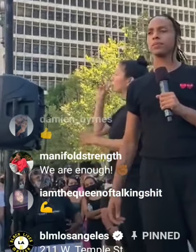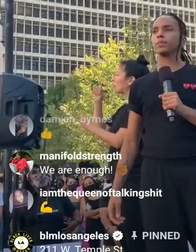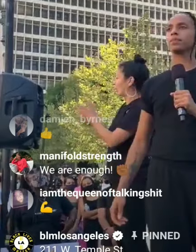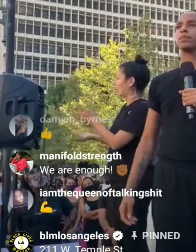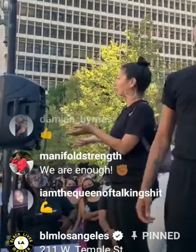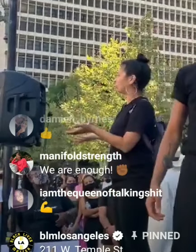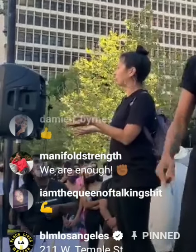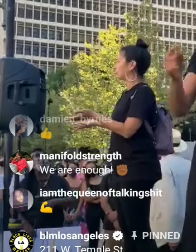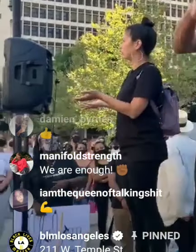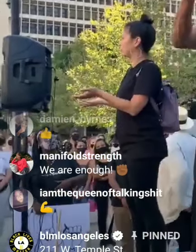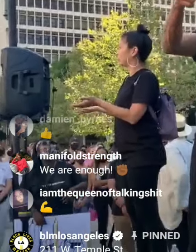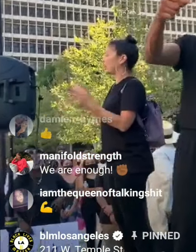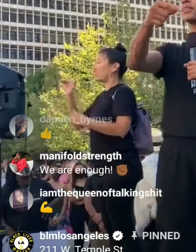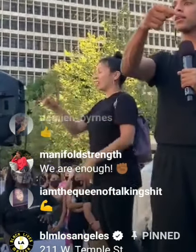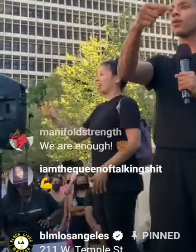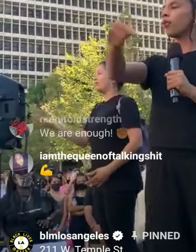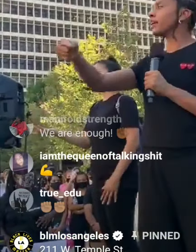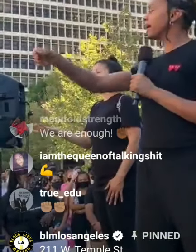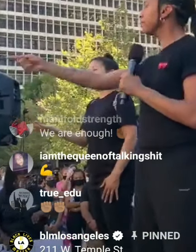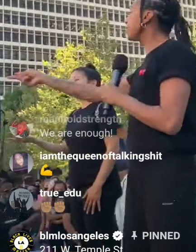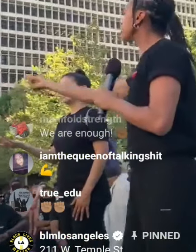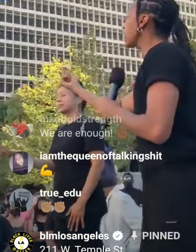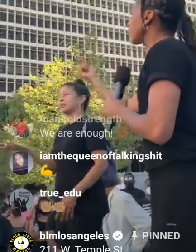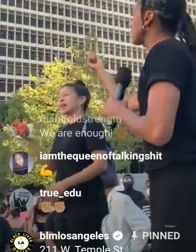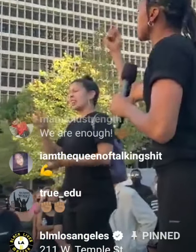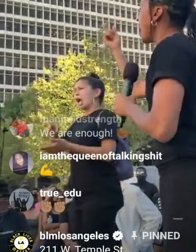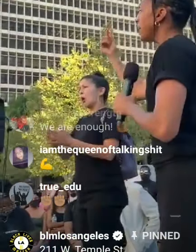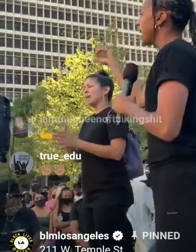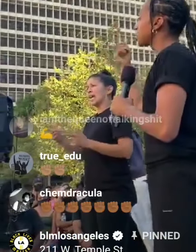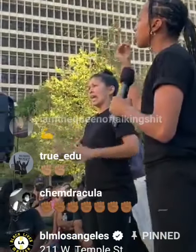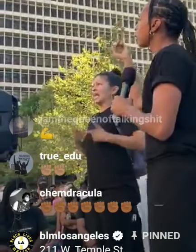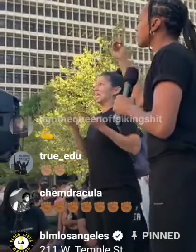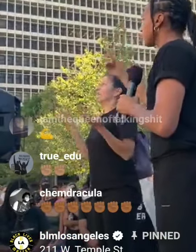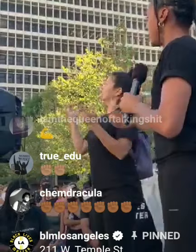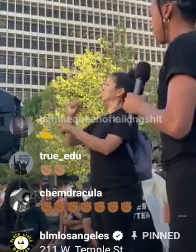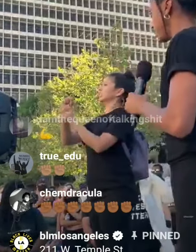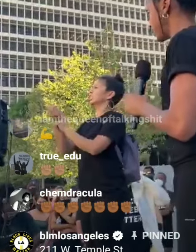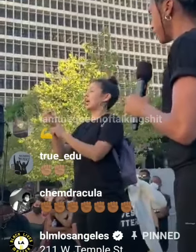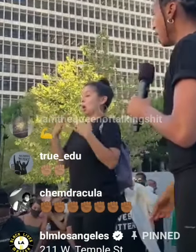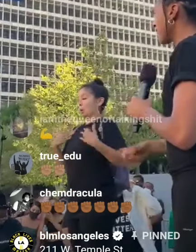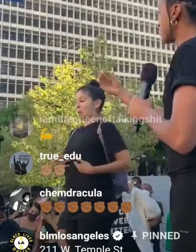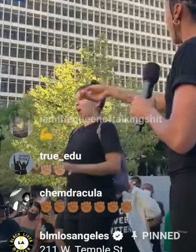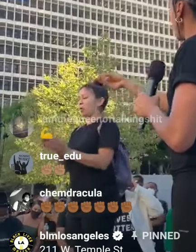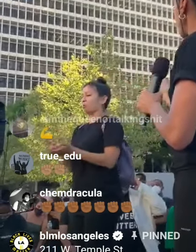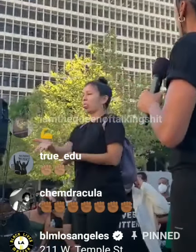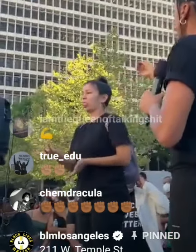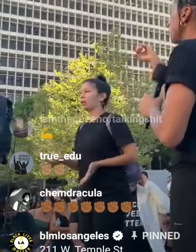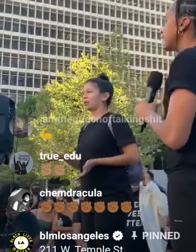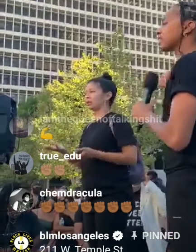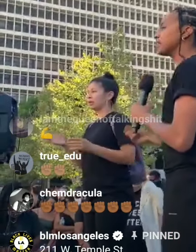Y'all gonna be singing that on the way home, on the way to church, when you're falling asleep at night.